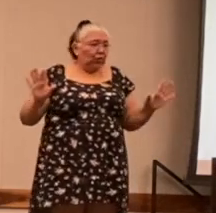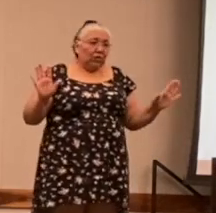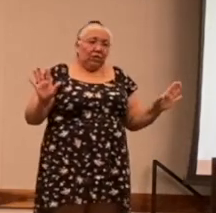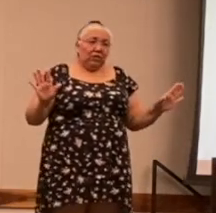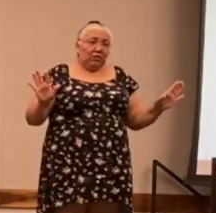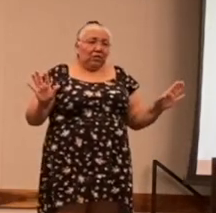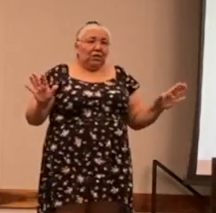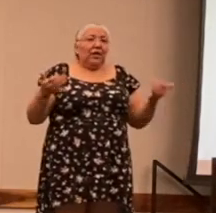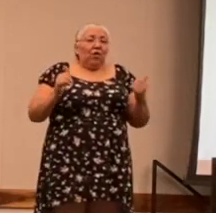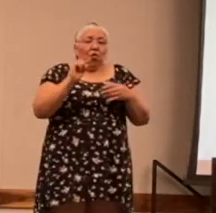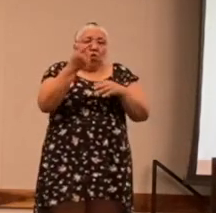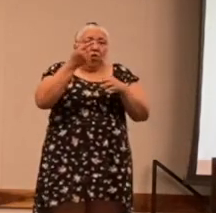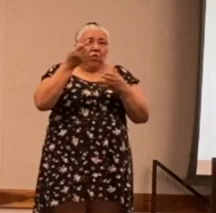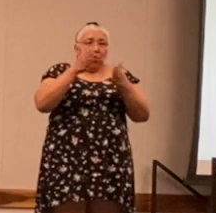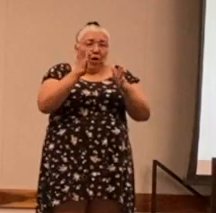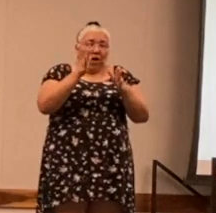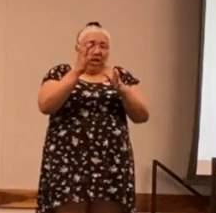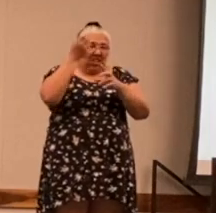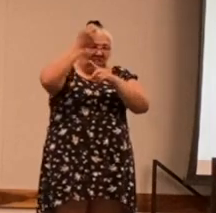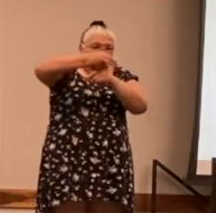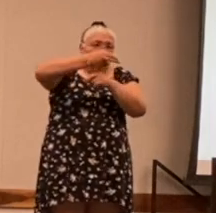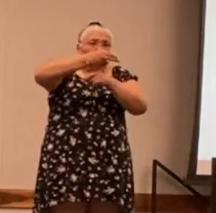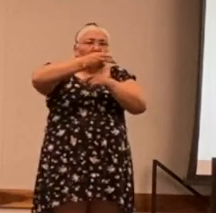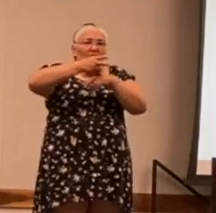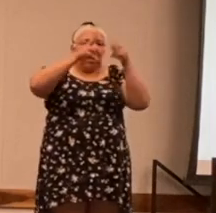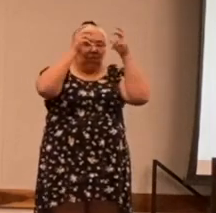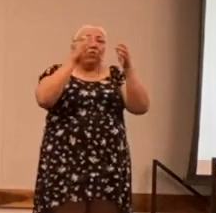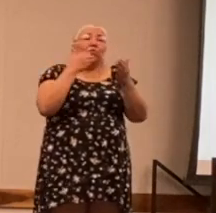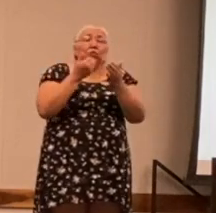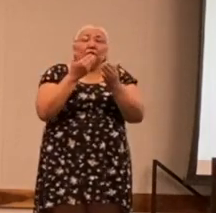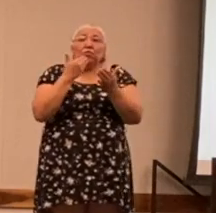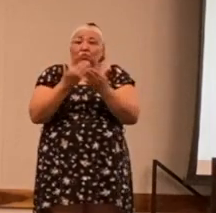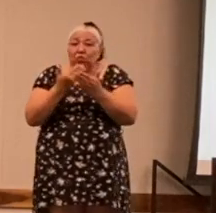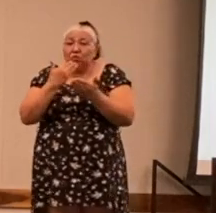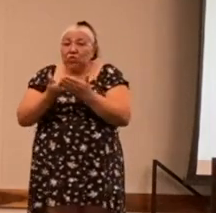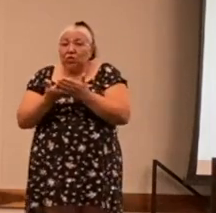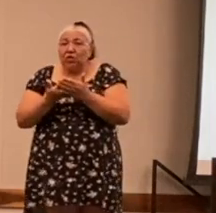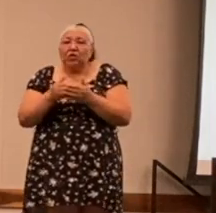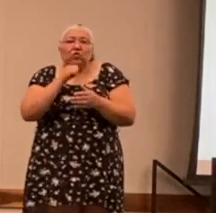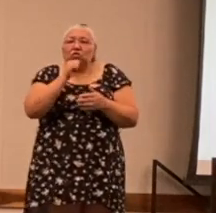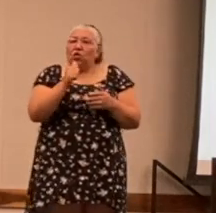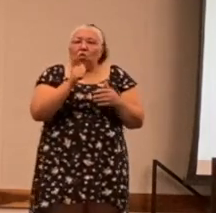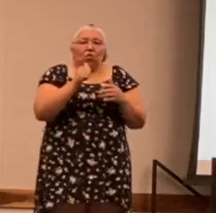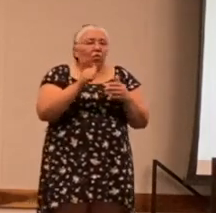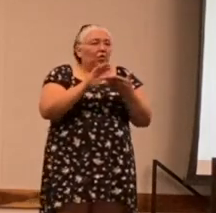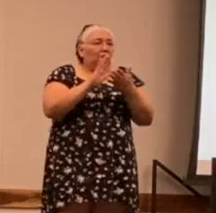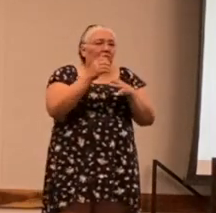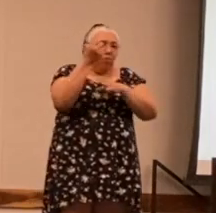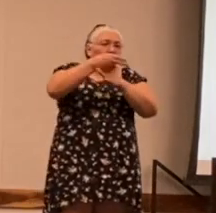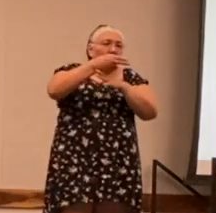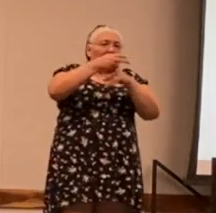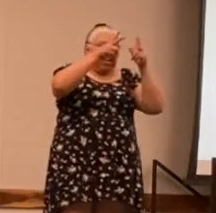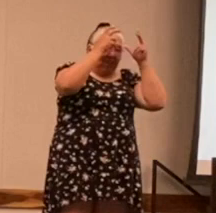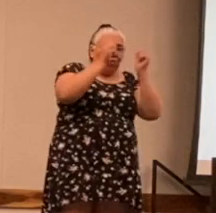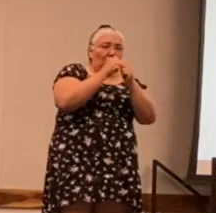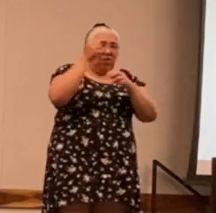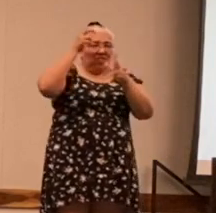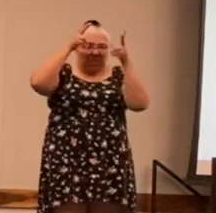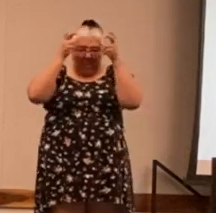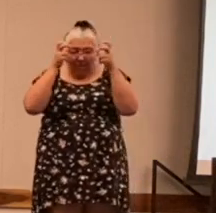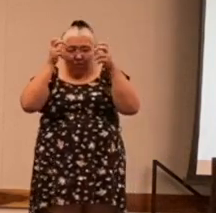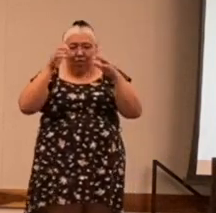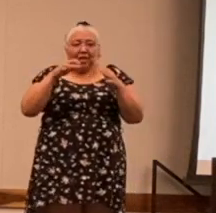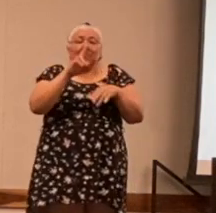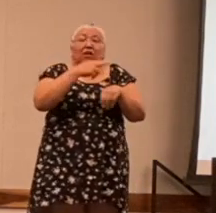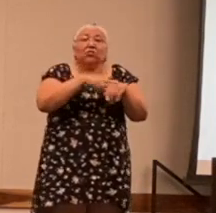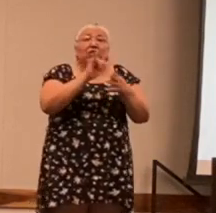The only way to conquer evil is with good. And you don't overcome evil by evil, too. As natural as that approach